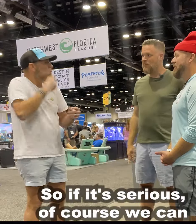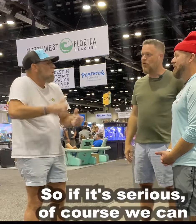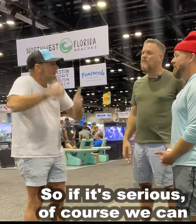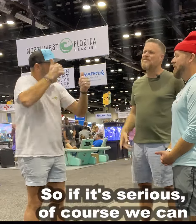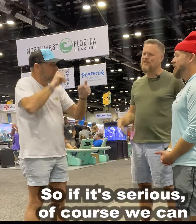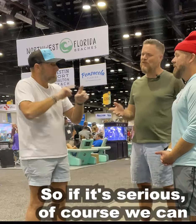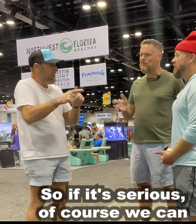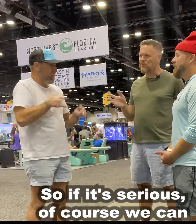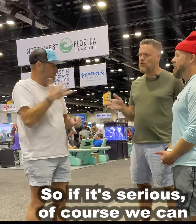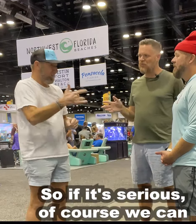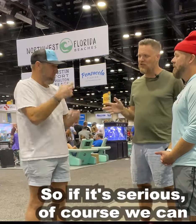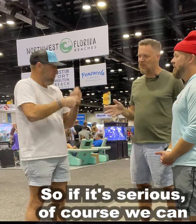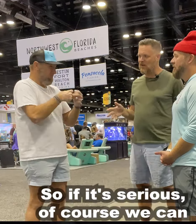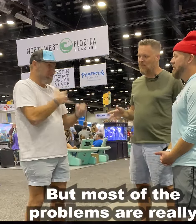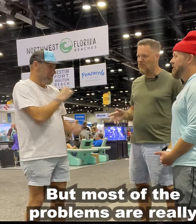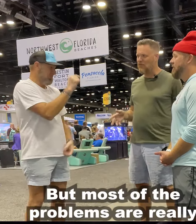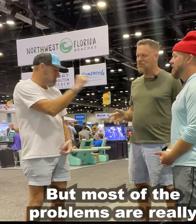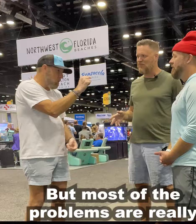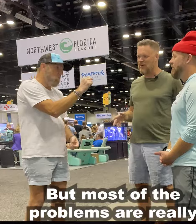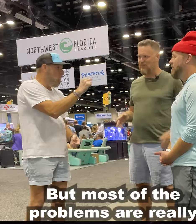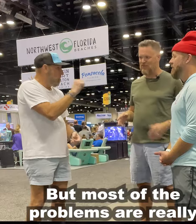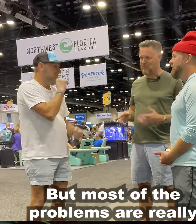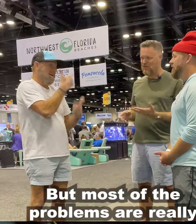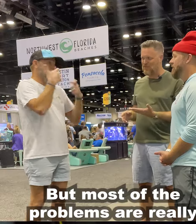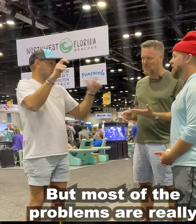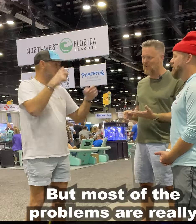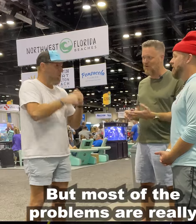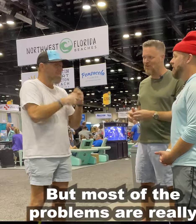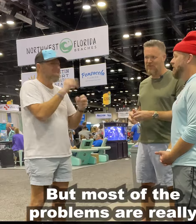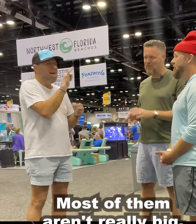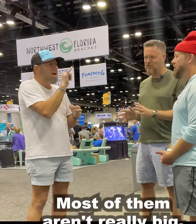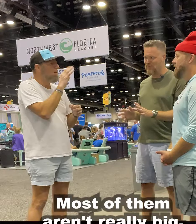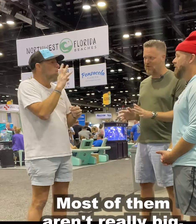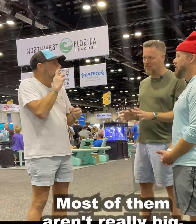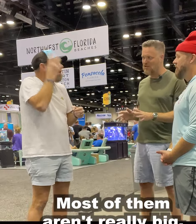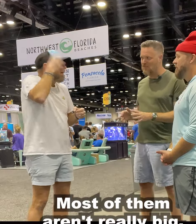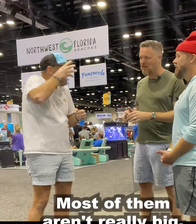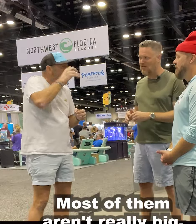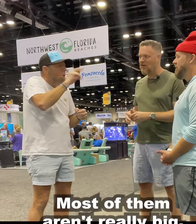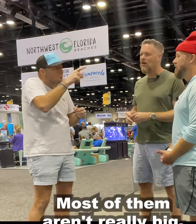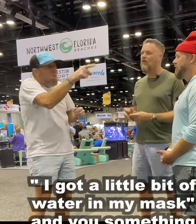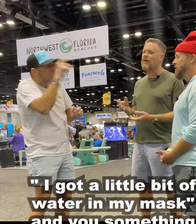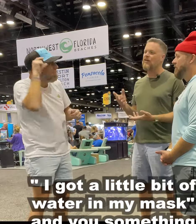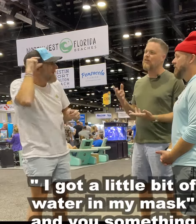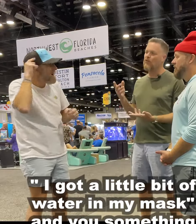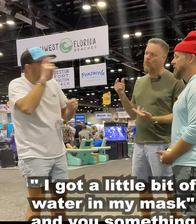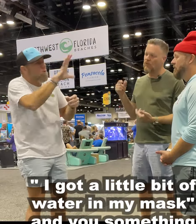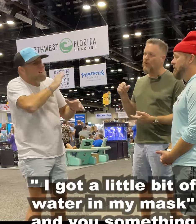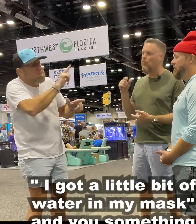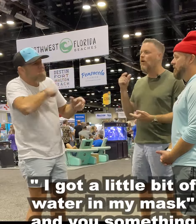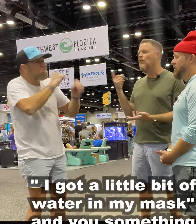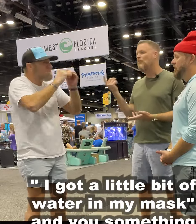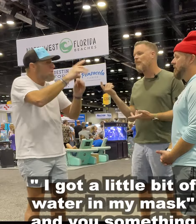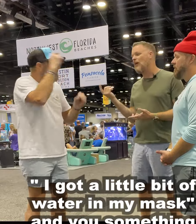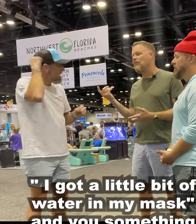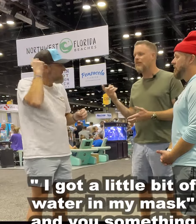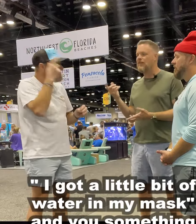So if it's serious, of course, we can come up. But most of the problems are really small. Most of them are pretty big. Oh, I got a little water in my mask. I need